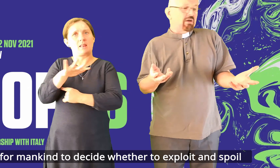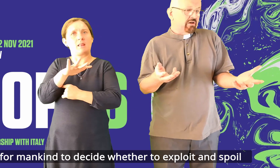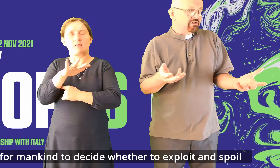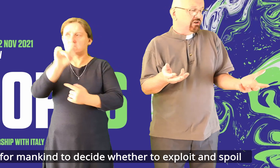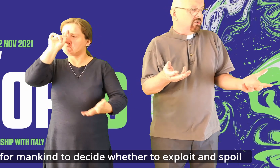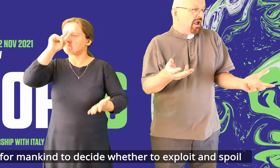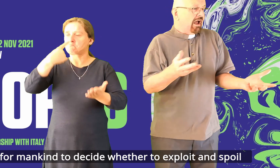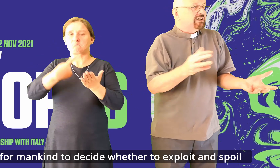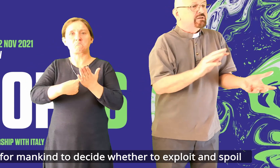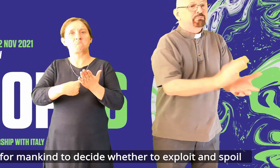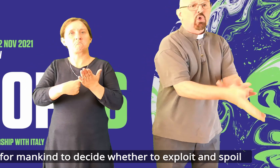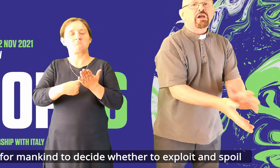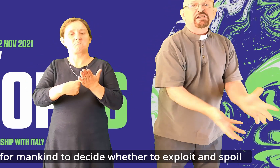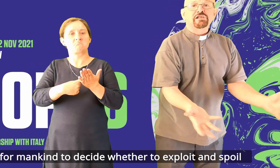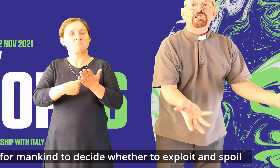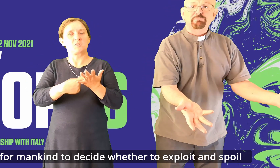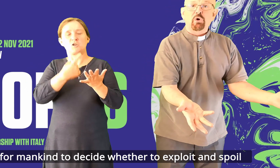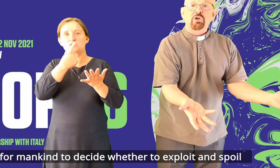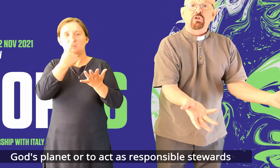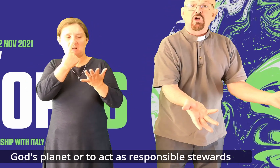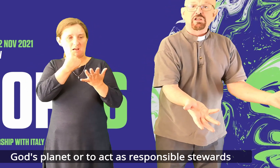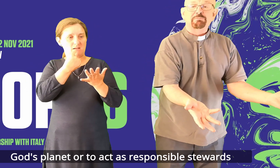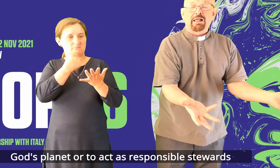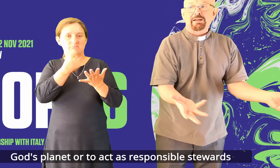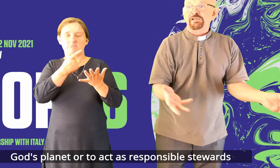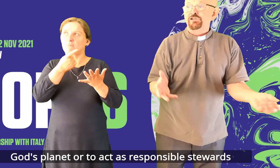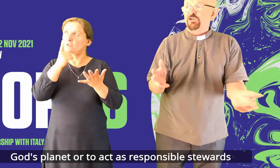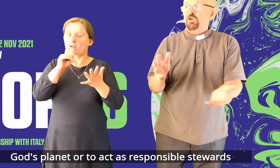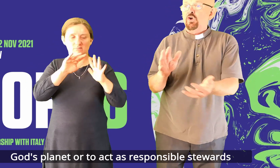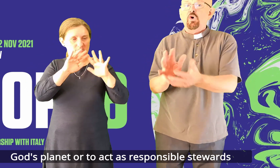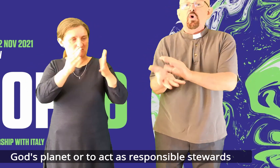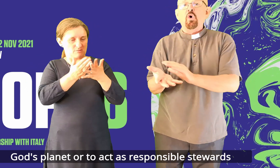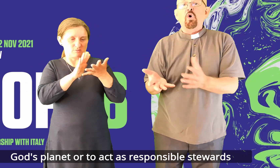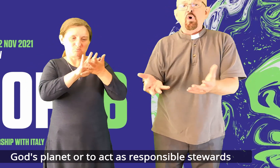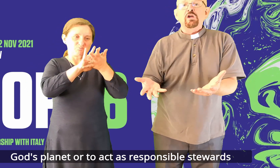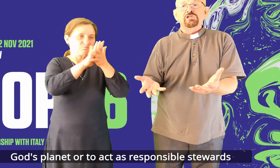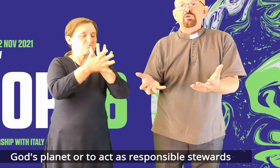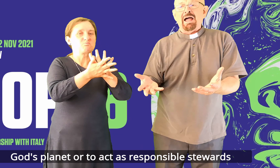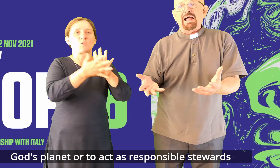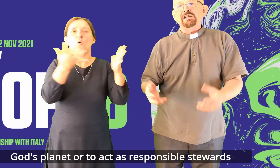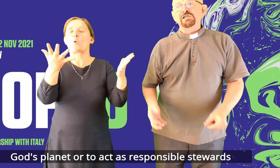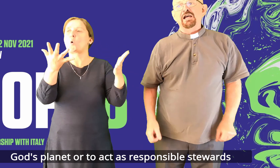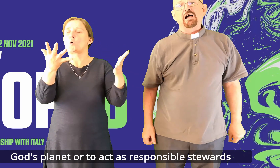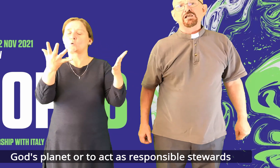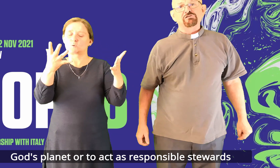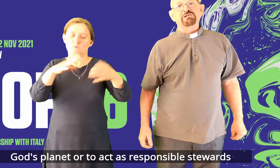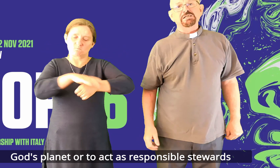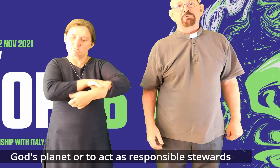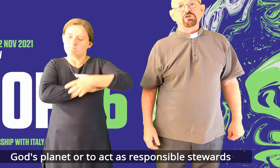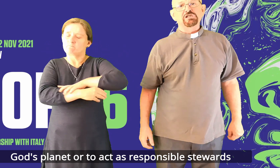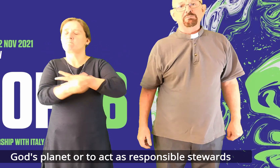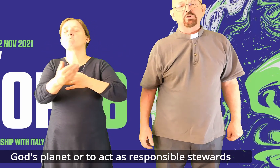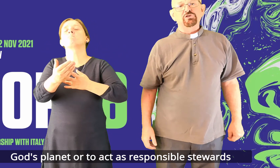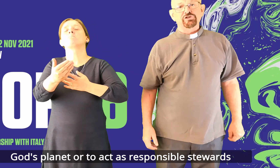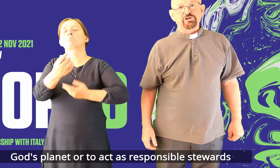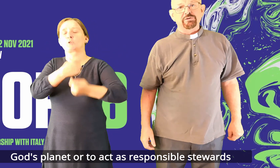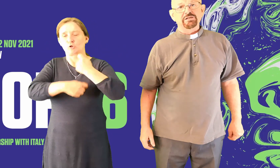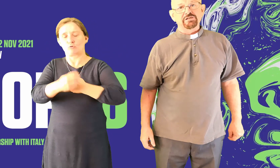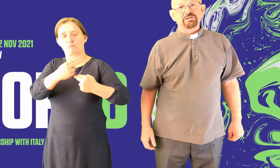to exploit and spoil God's planet or to act as responsible stewards.